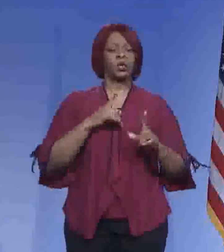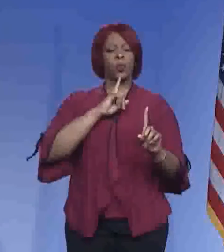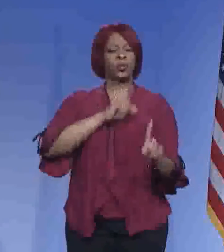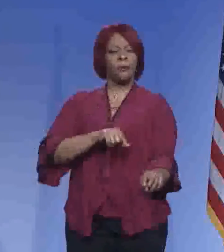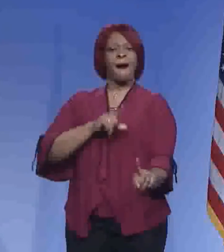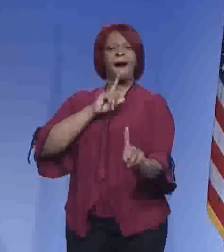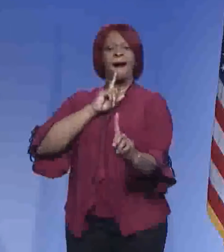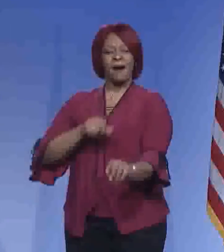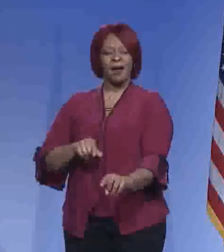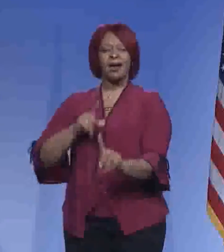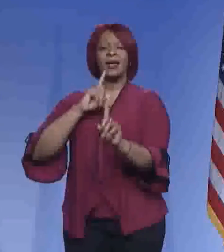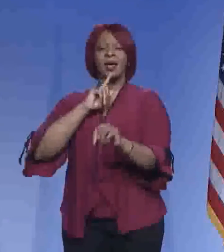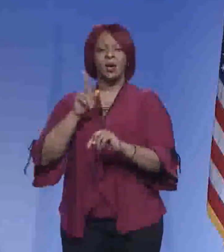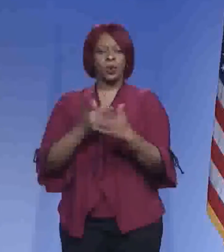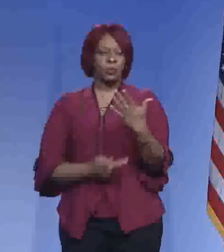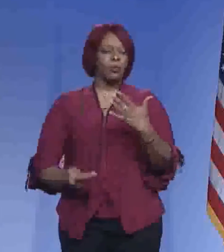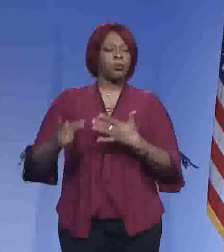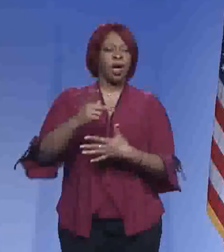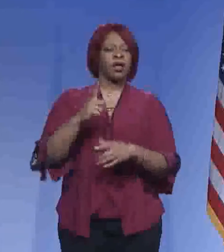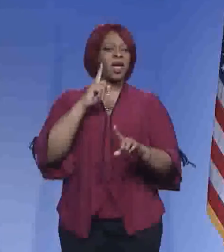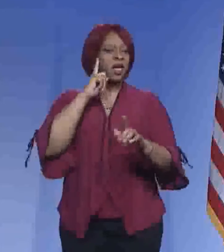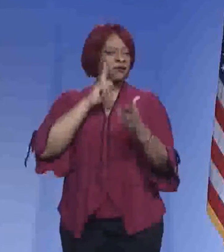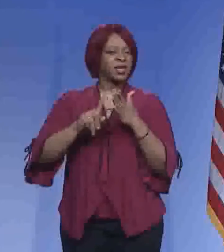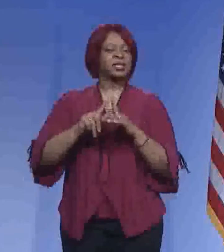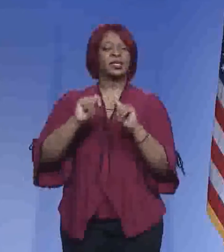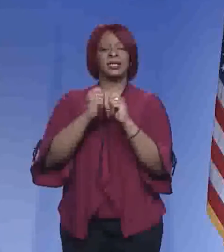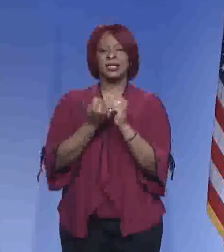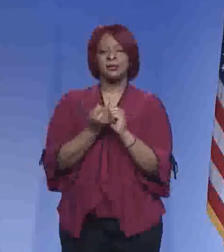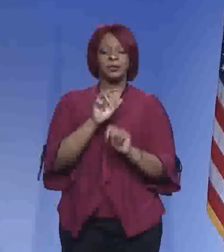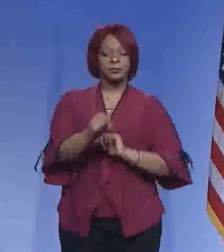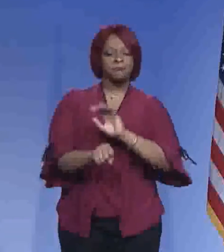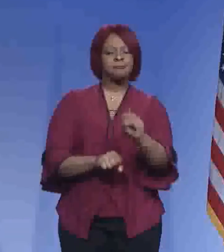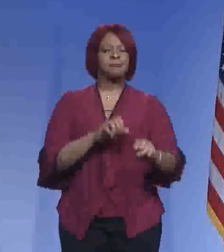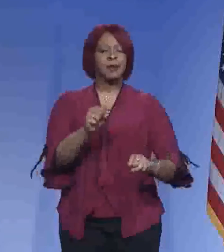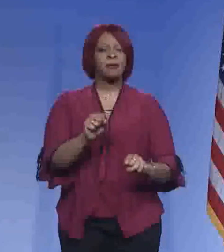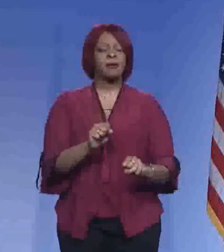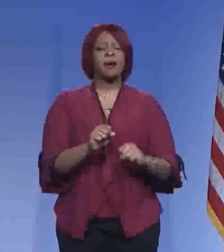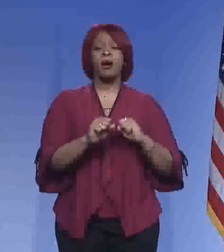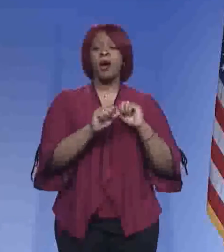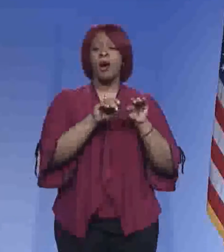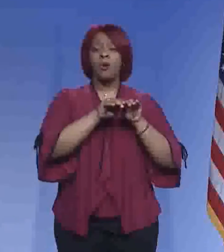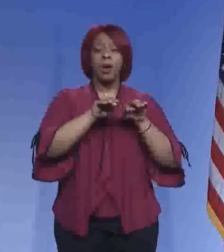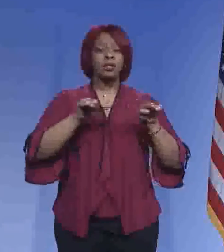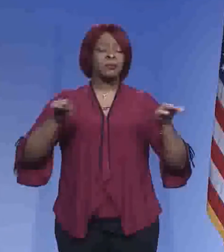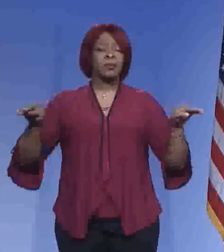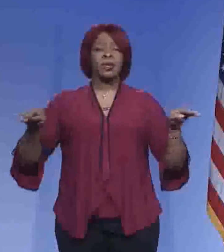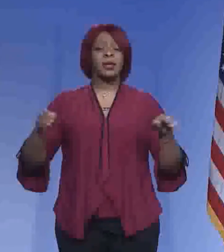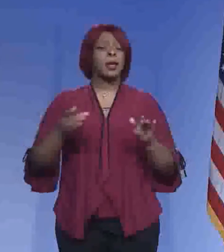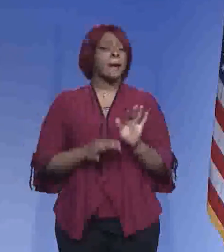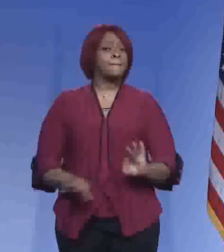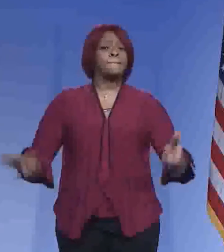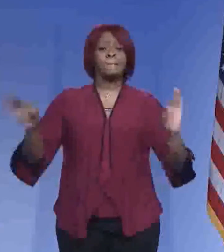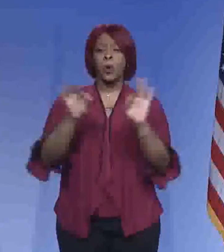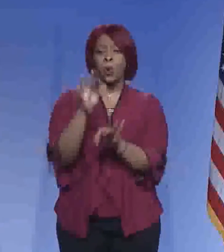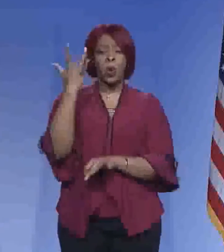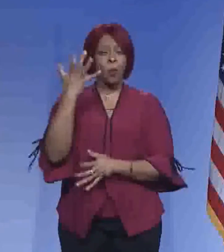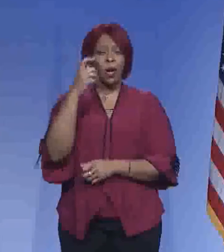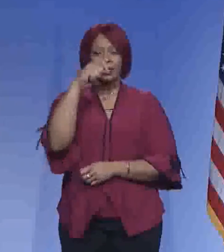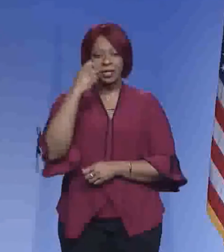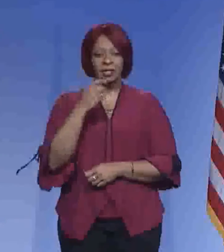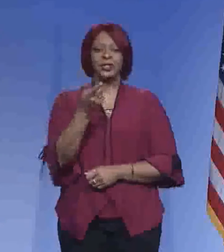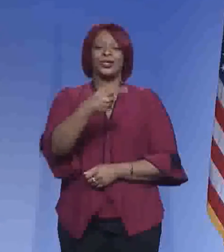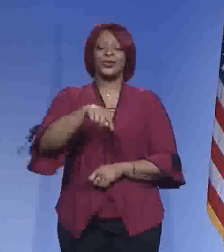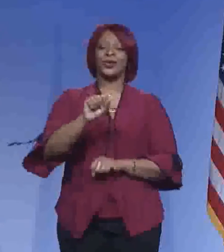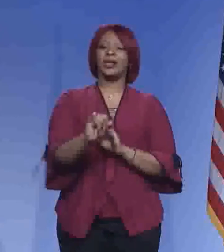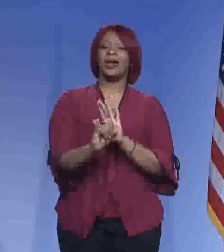to them with our priority investigation teams. But across the board, the main reason to get tested is so that